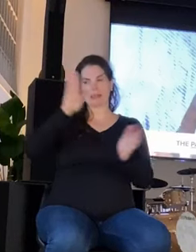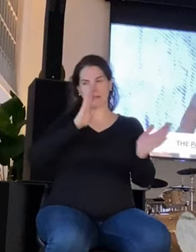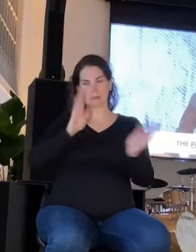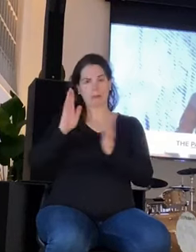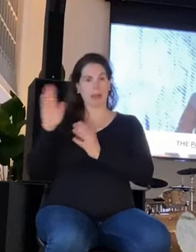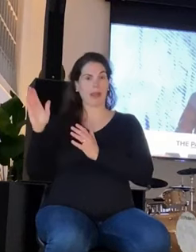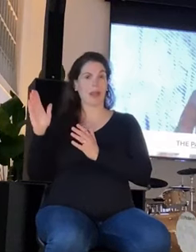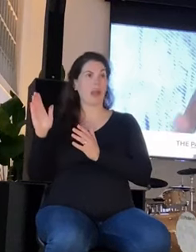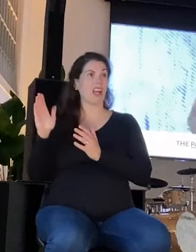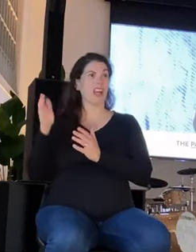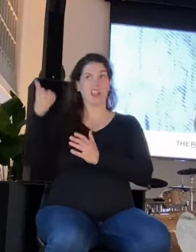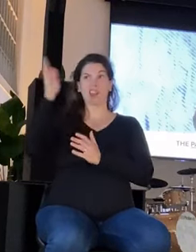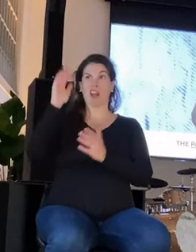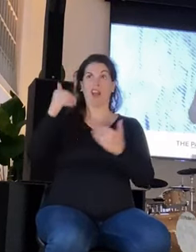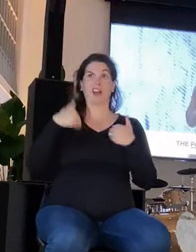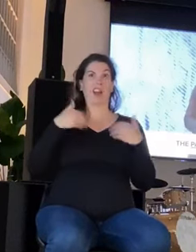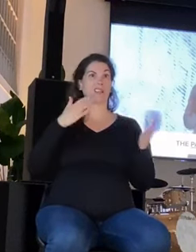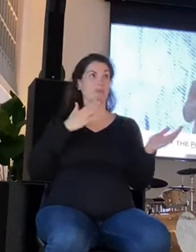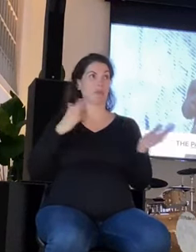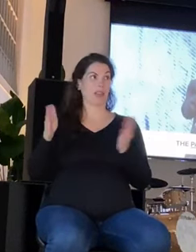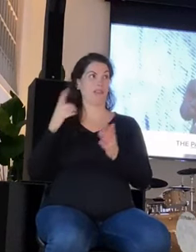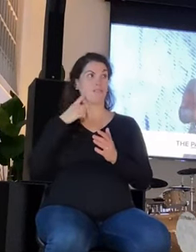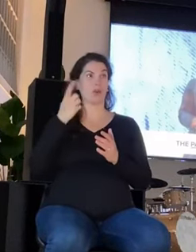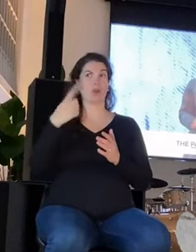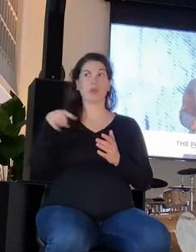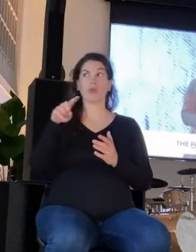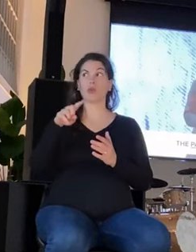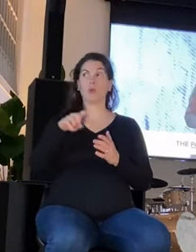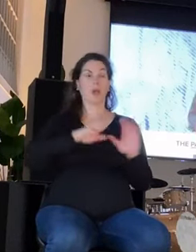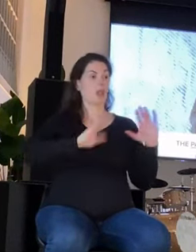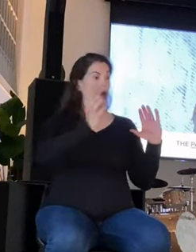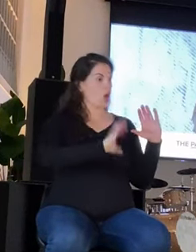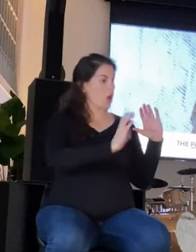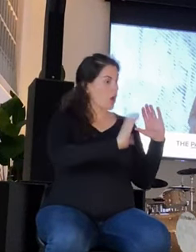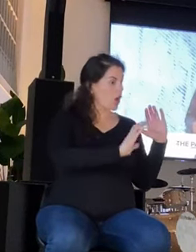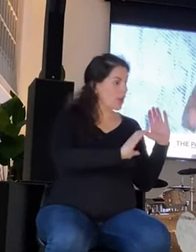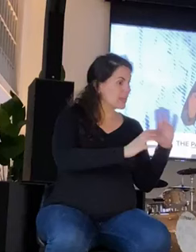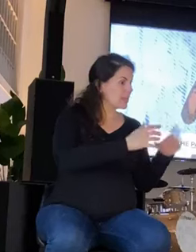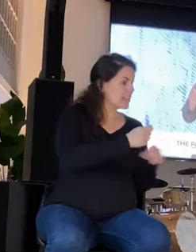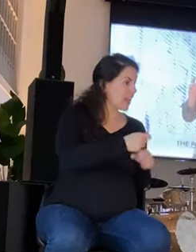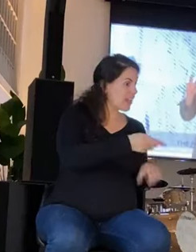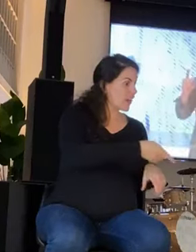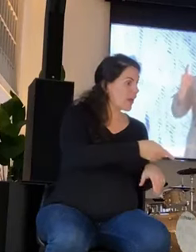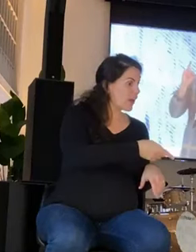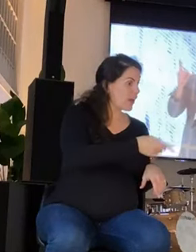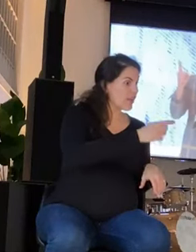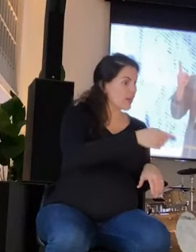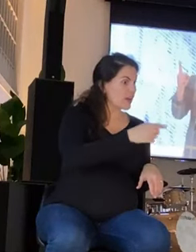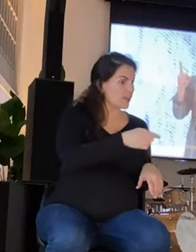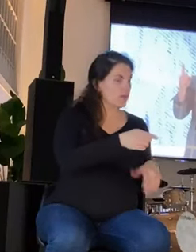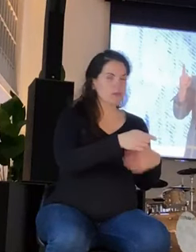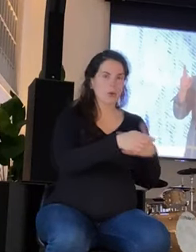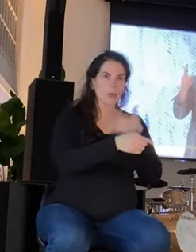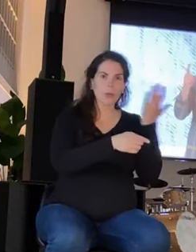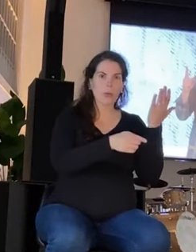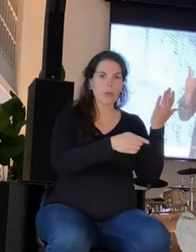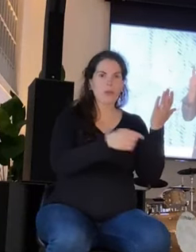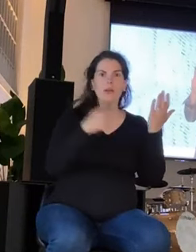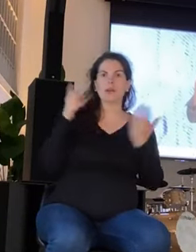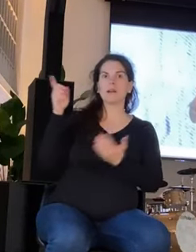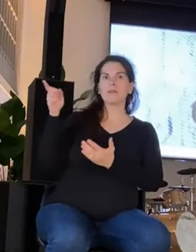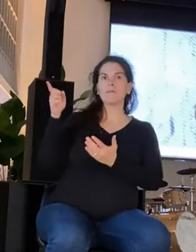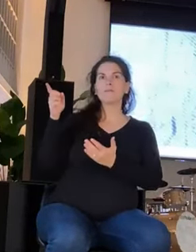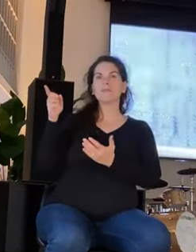can't get anywhere else except following the wisdom of God. I listed out a few of them here for you. There's long life